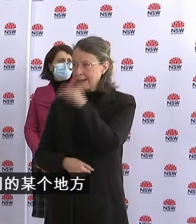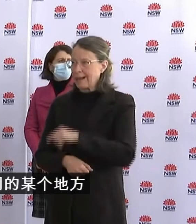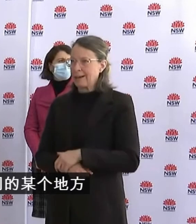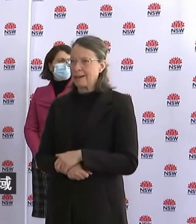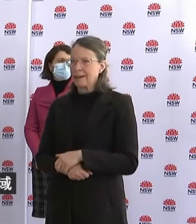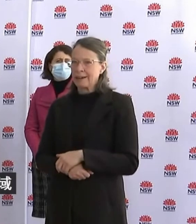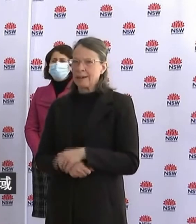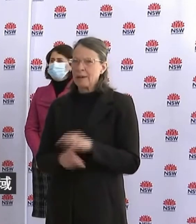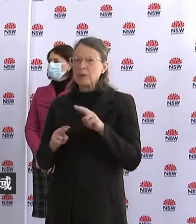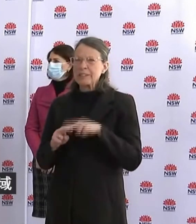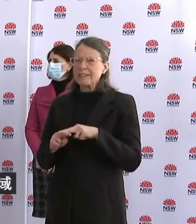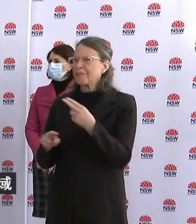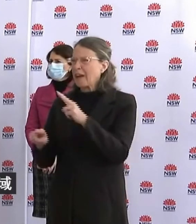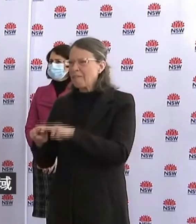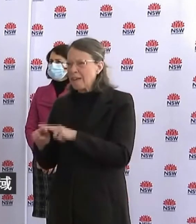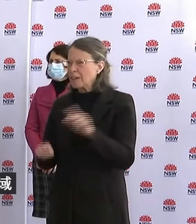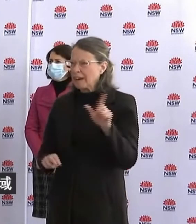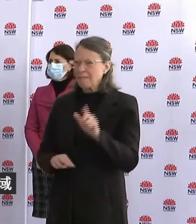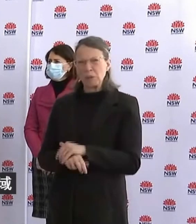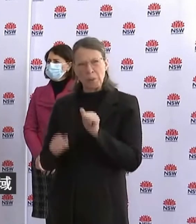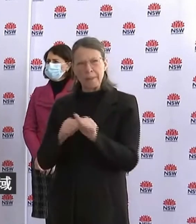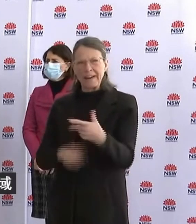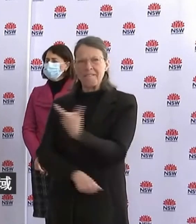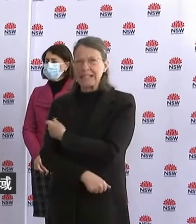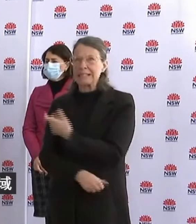in the middle of a hotspot area, you should take the vaccine. Sorry,